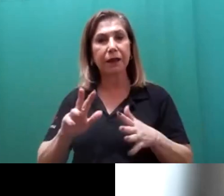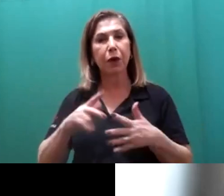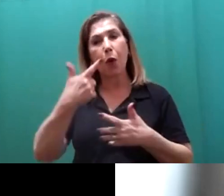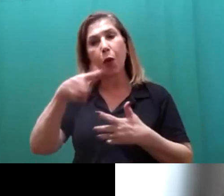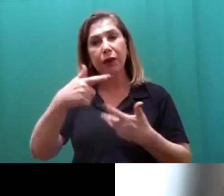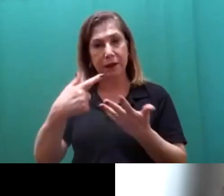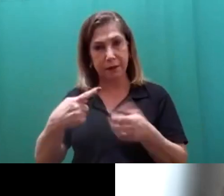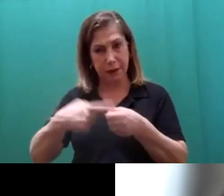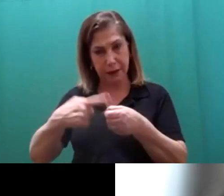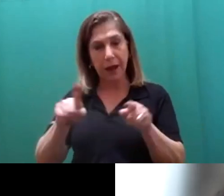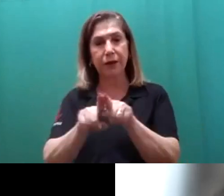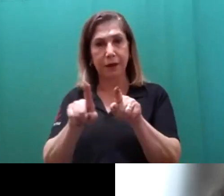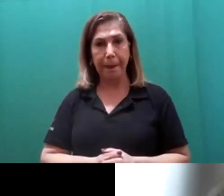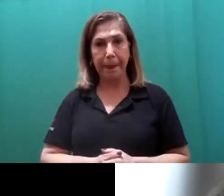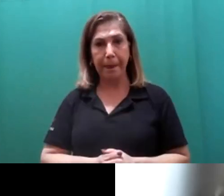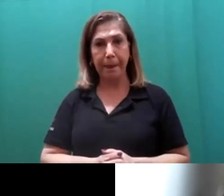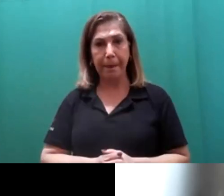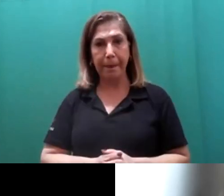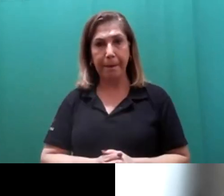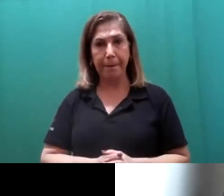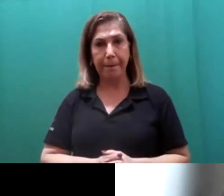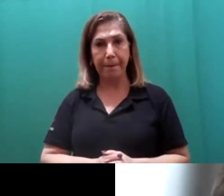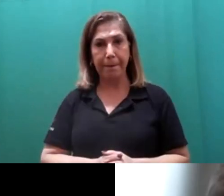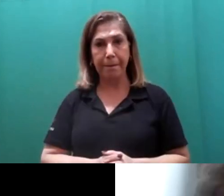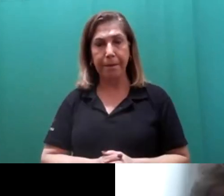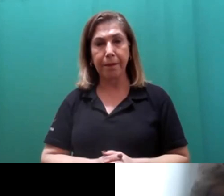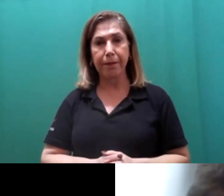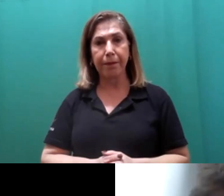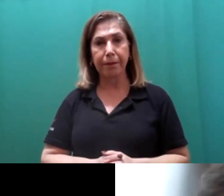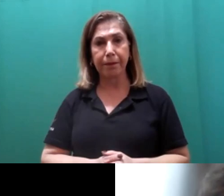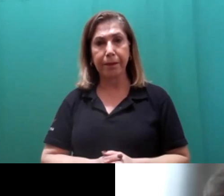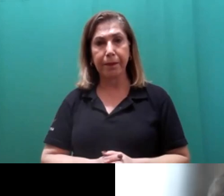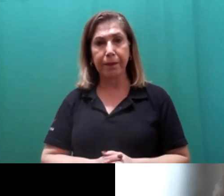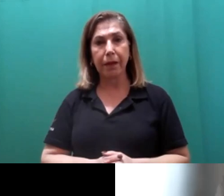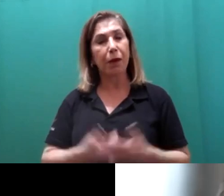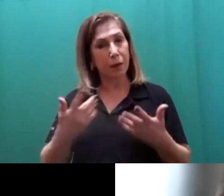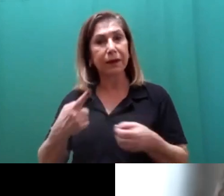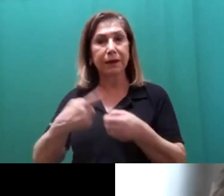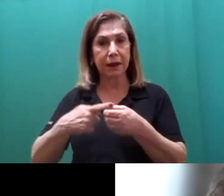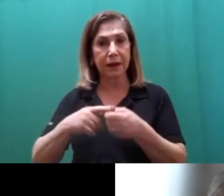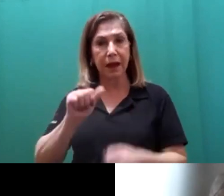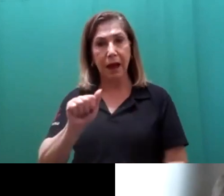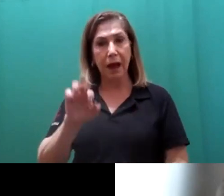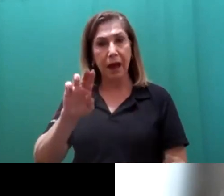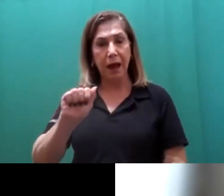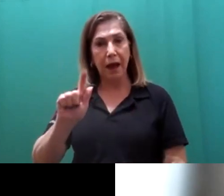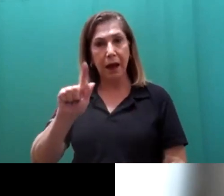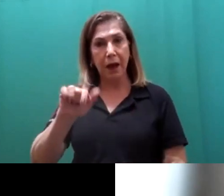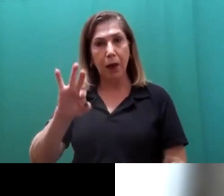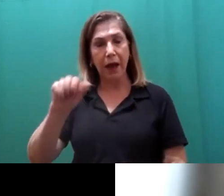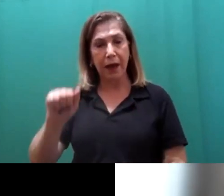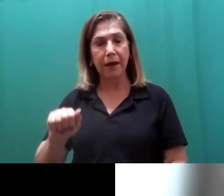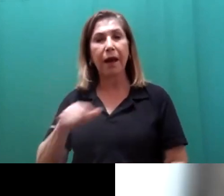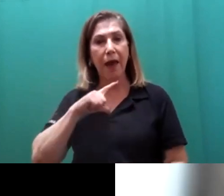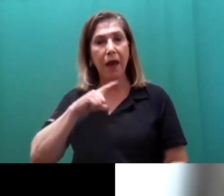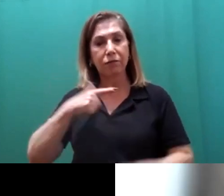popular restaurants, with also the city of Araraquara is very active with the municipal food bank.